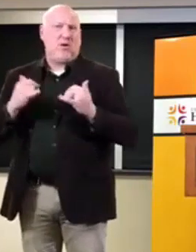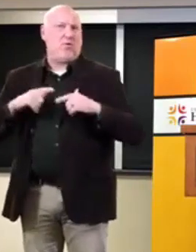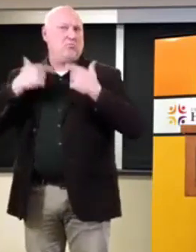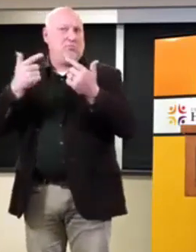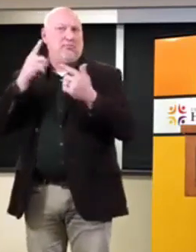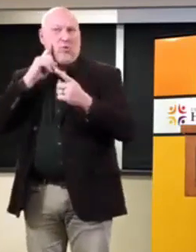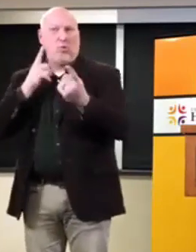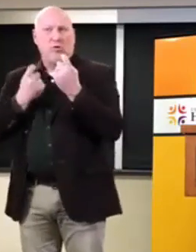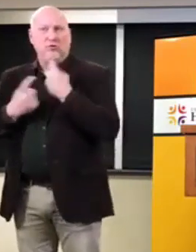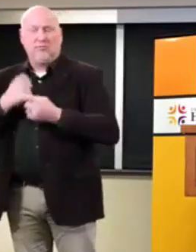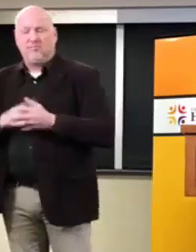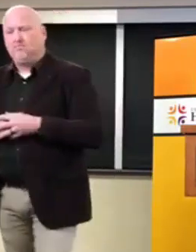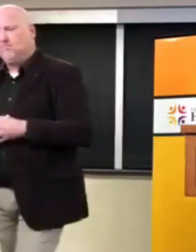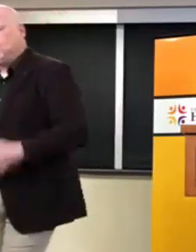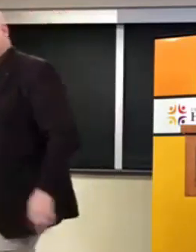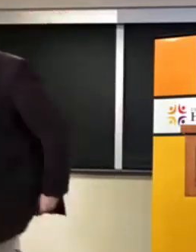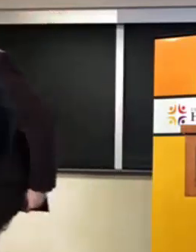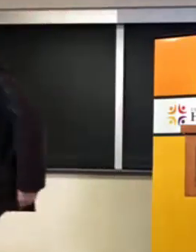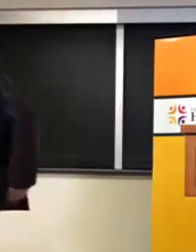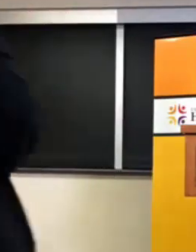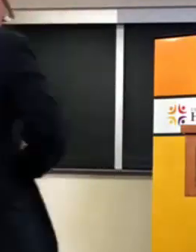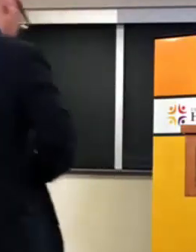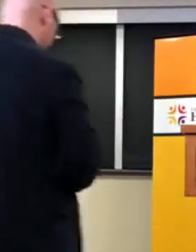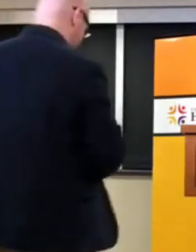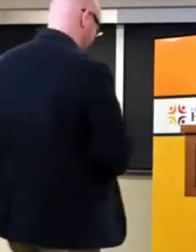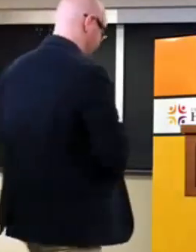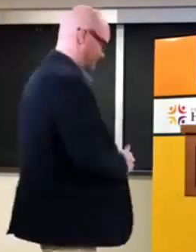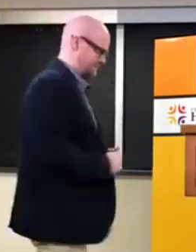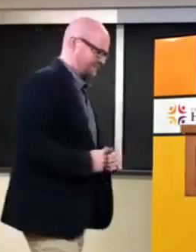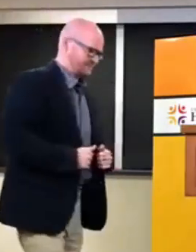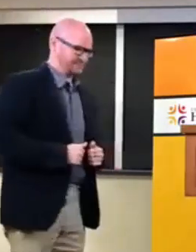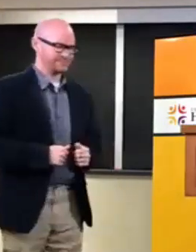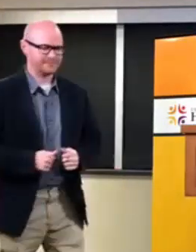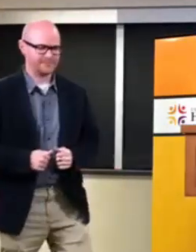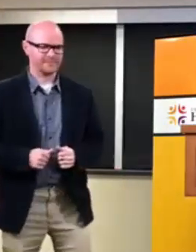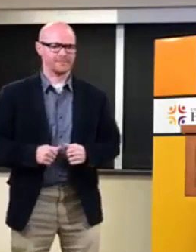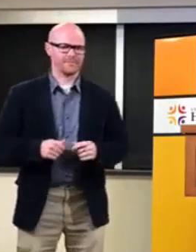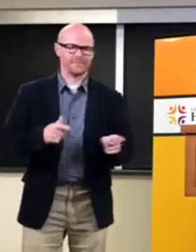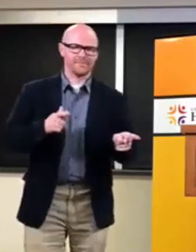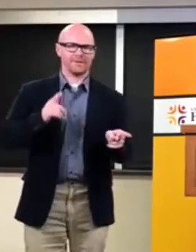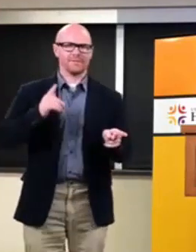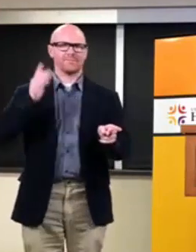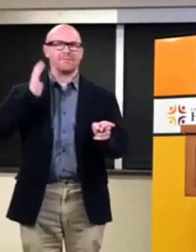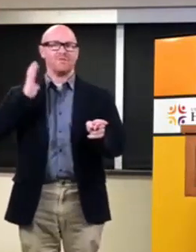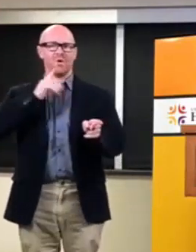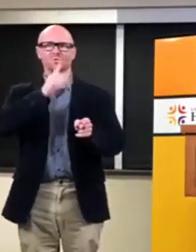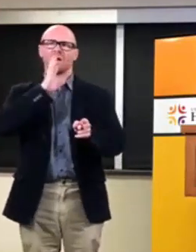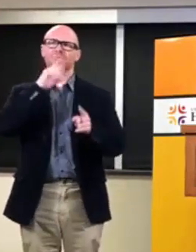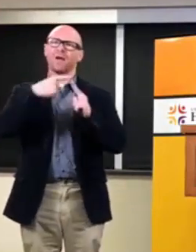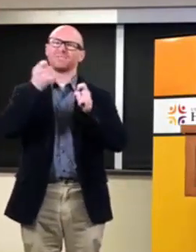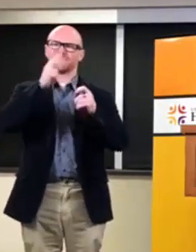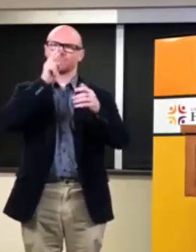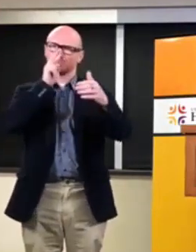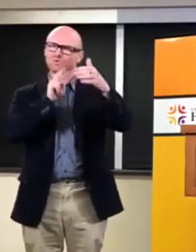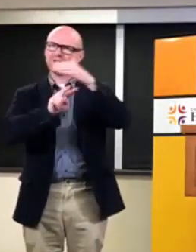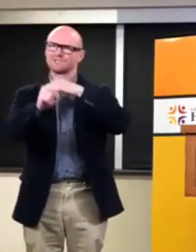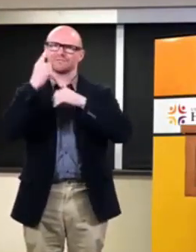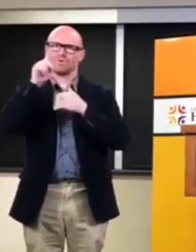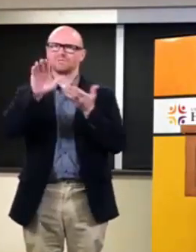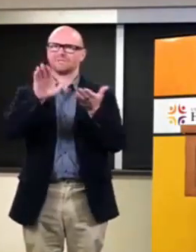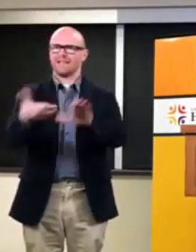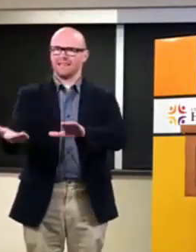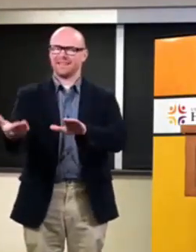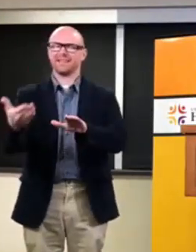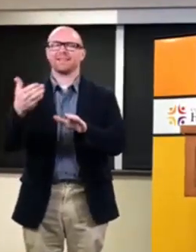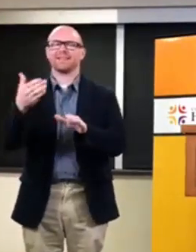When it comes to the projections of death from what people were, my boss was asking, modeling shows